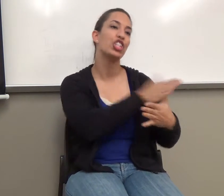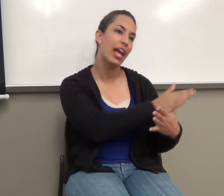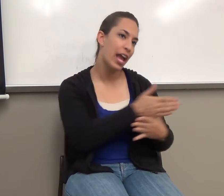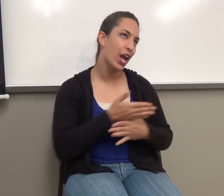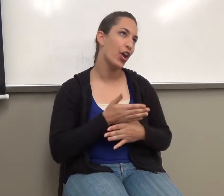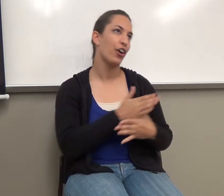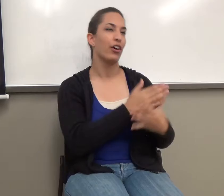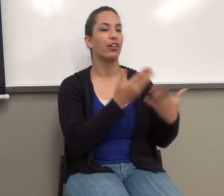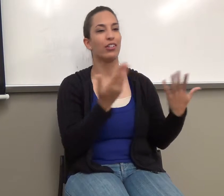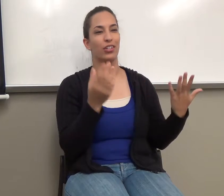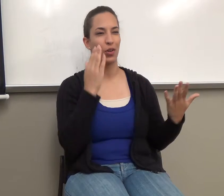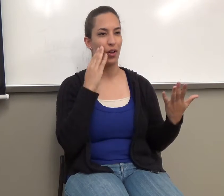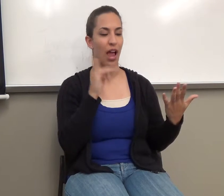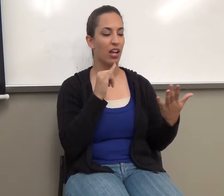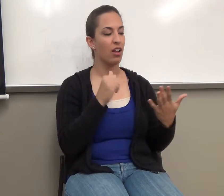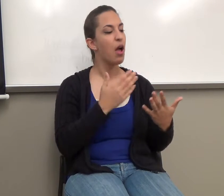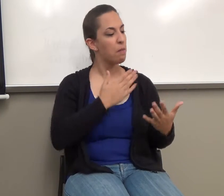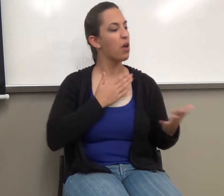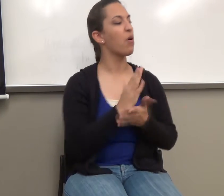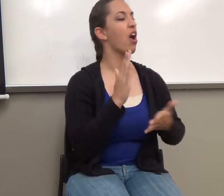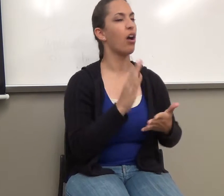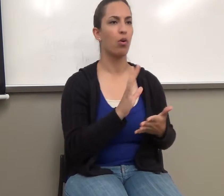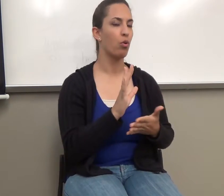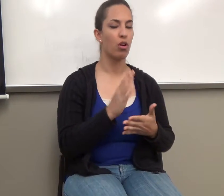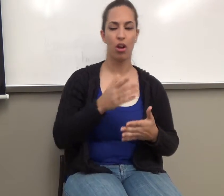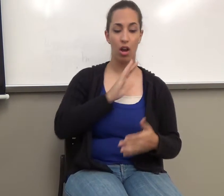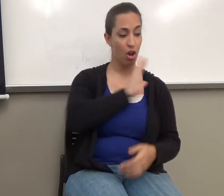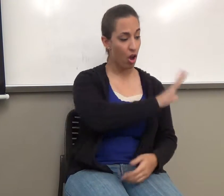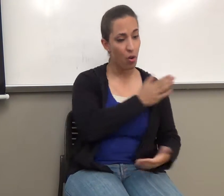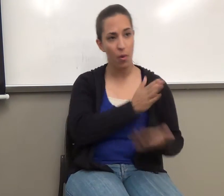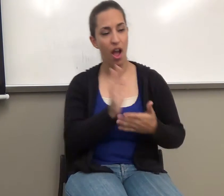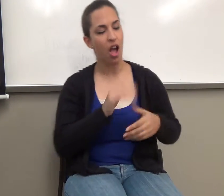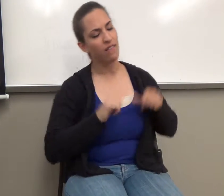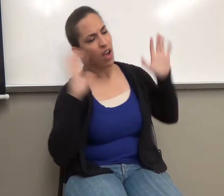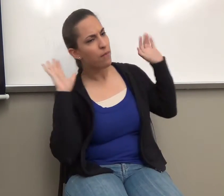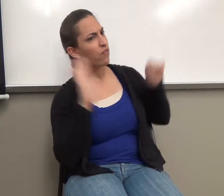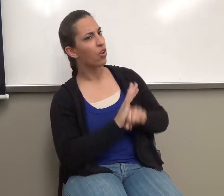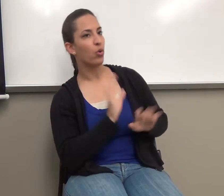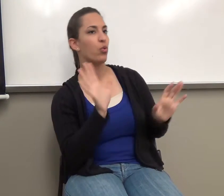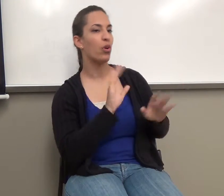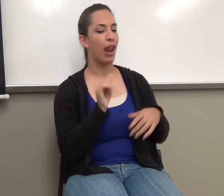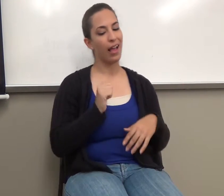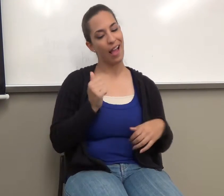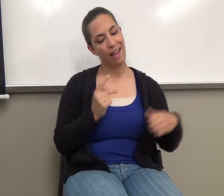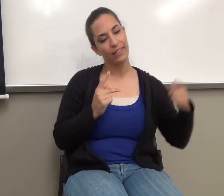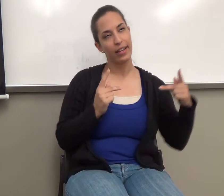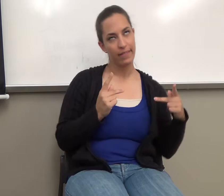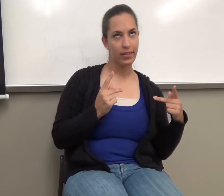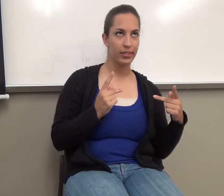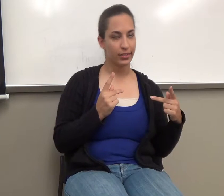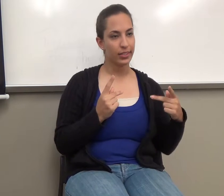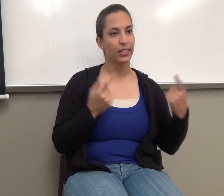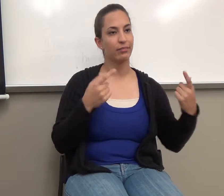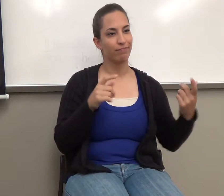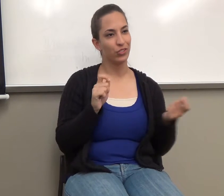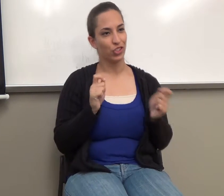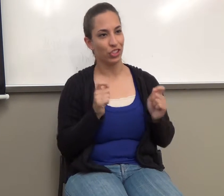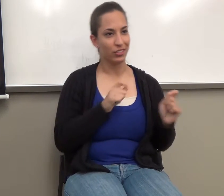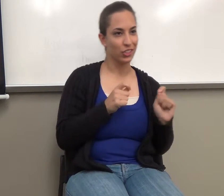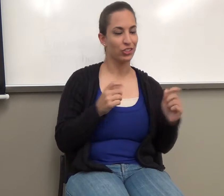Yeah, okay. Does that make sense? This one should have been easy, although people tend to overthink this.